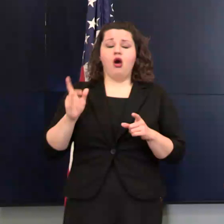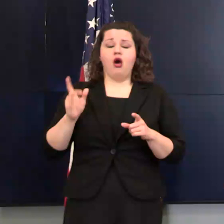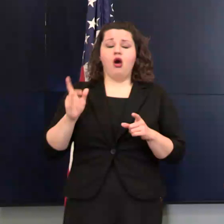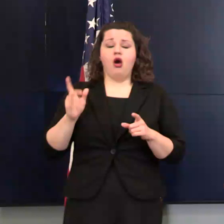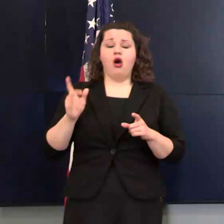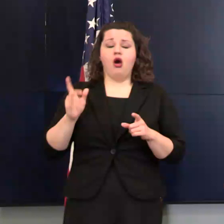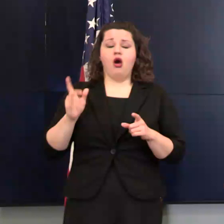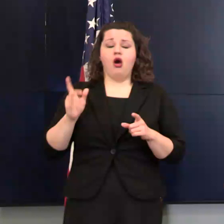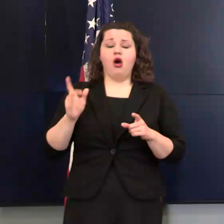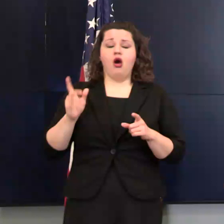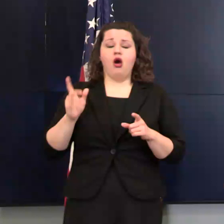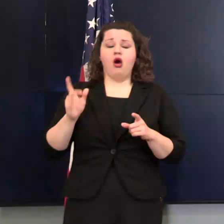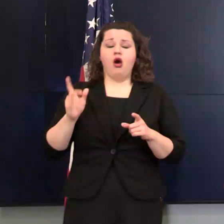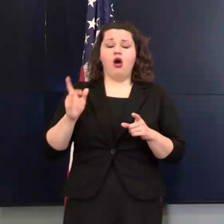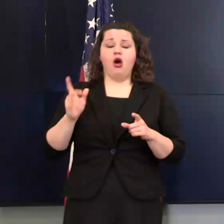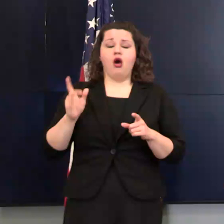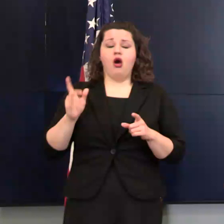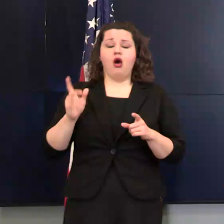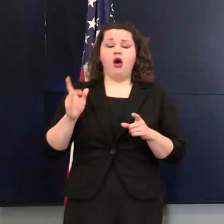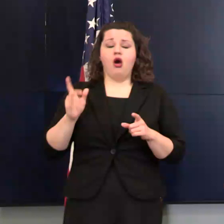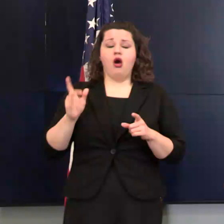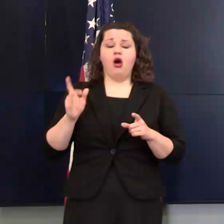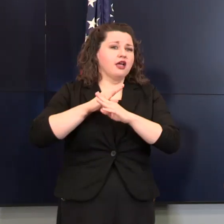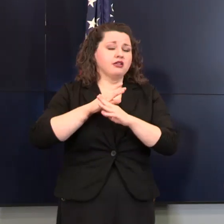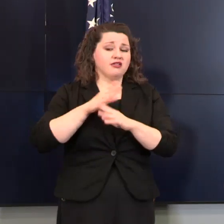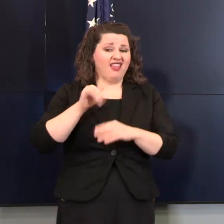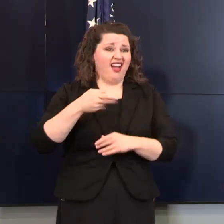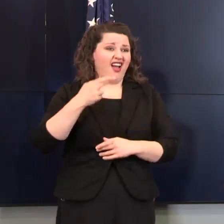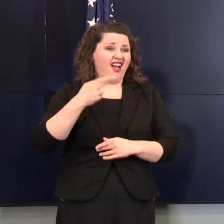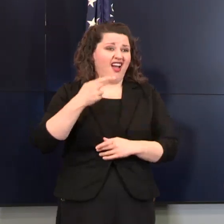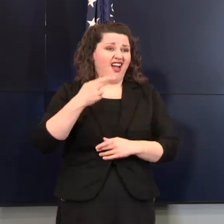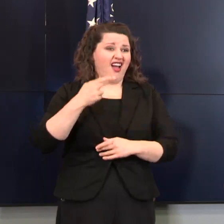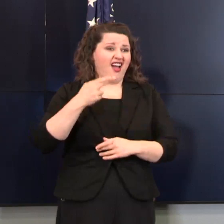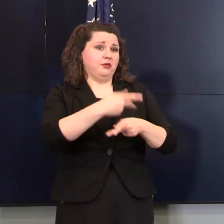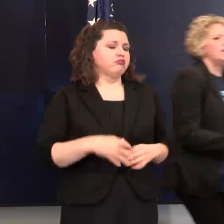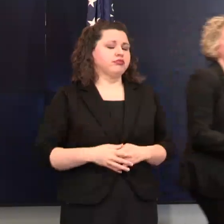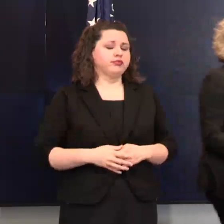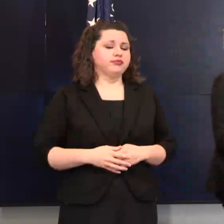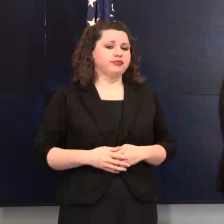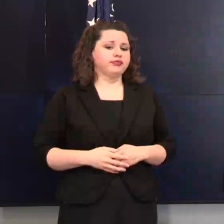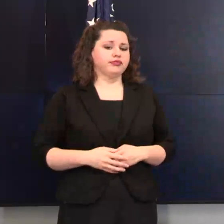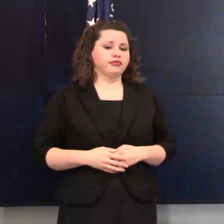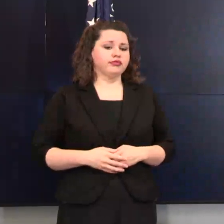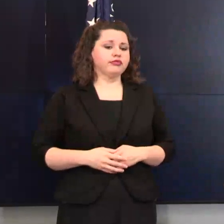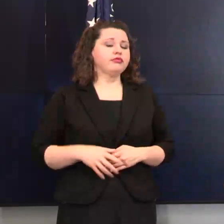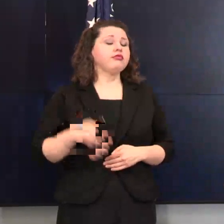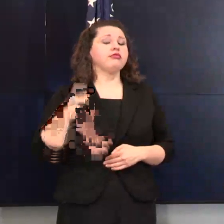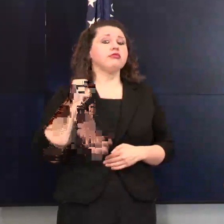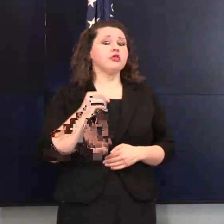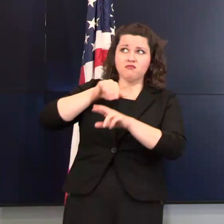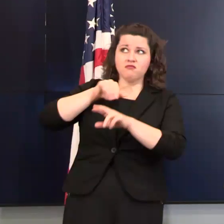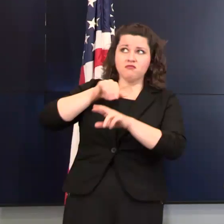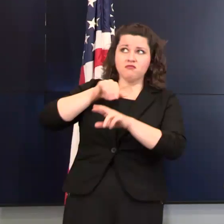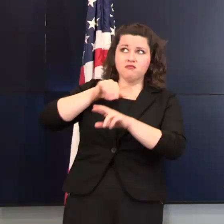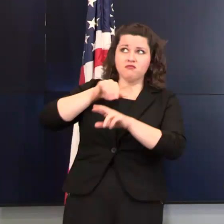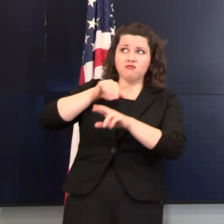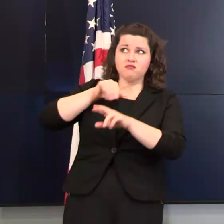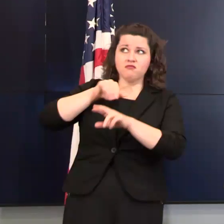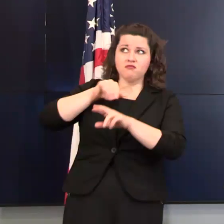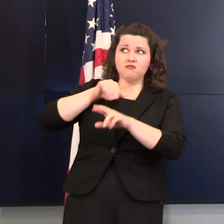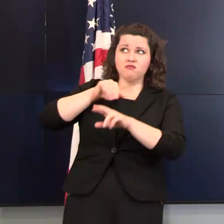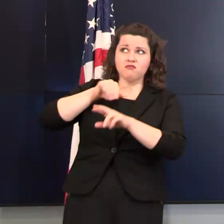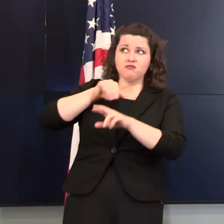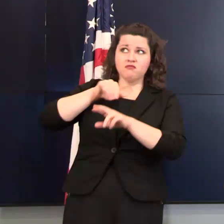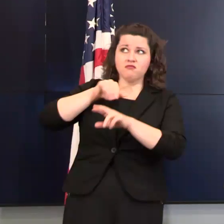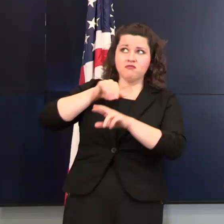with solutions and really mitigate as much as we can through this pandemic. Long-term care is in the